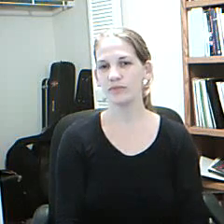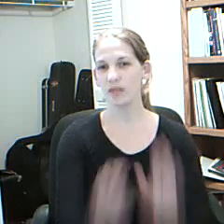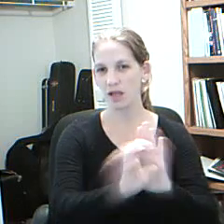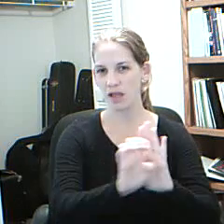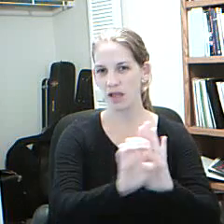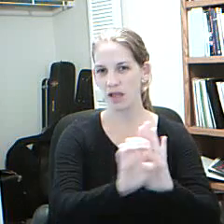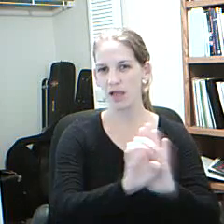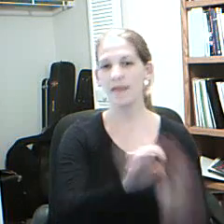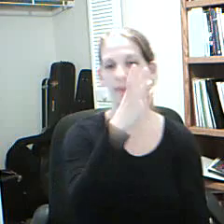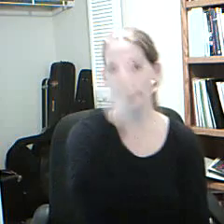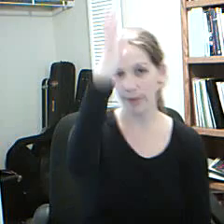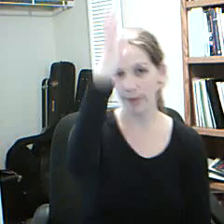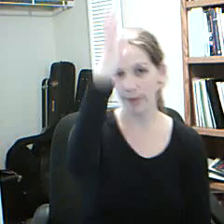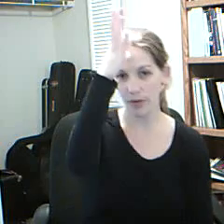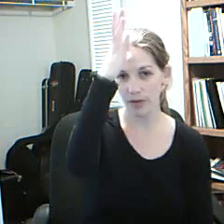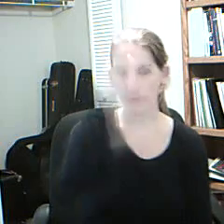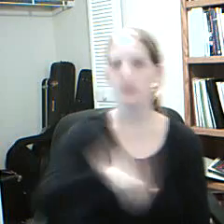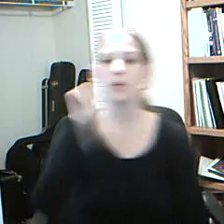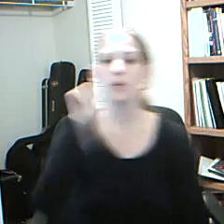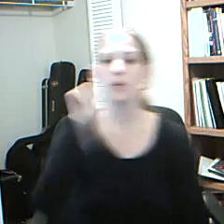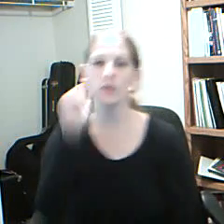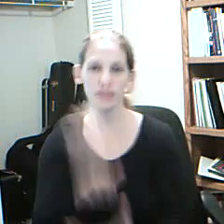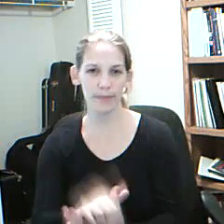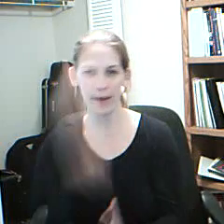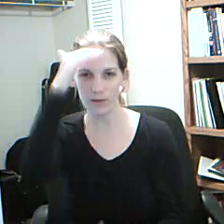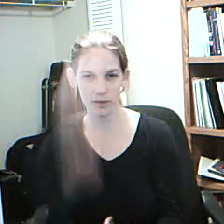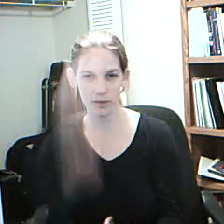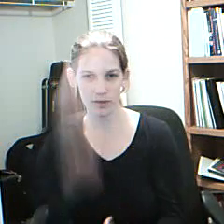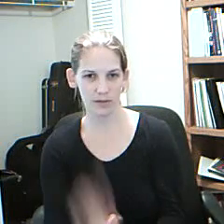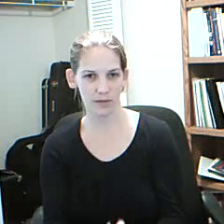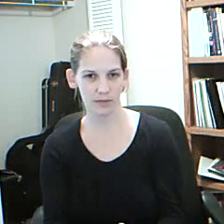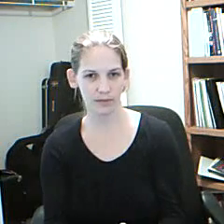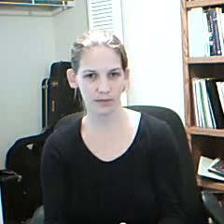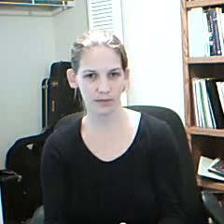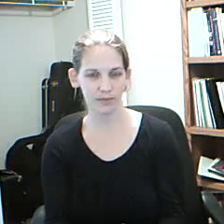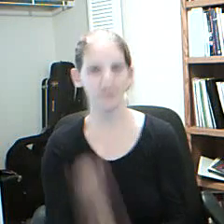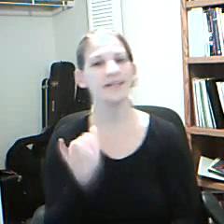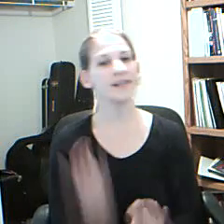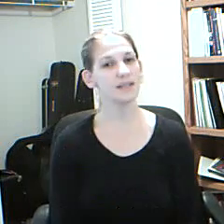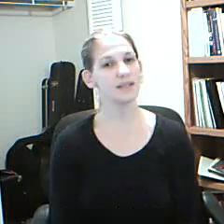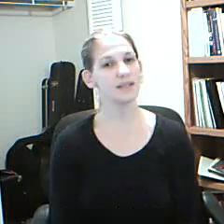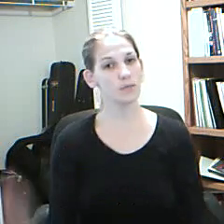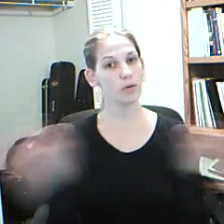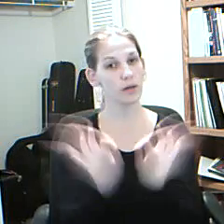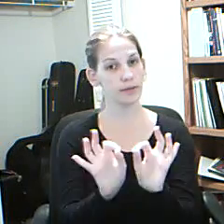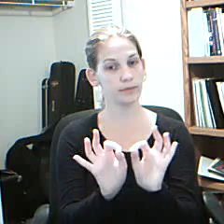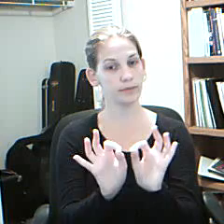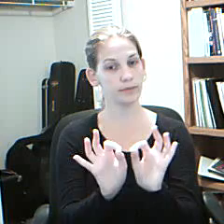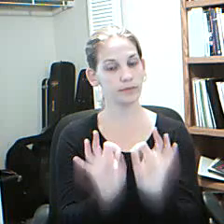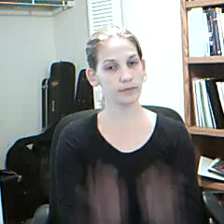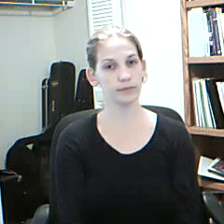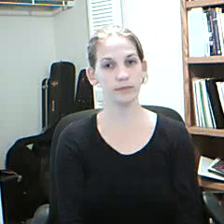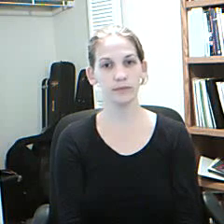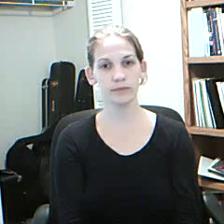realize that that's key. You know, and that's that's one of the most